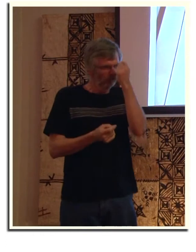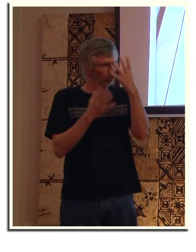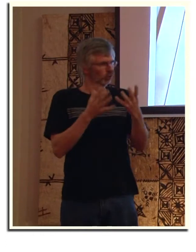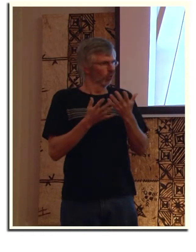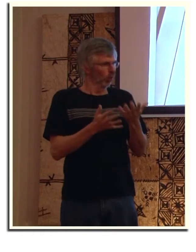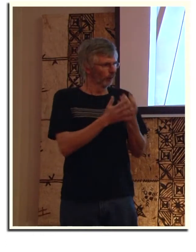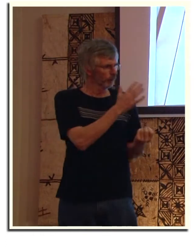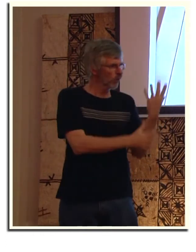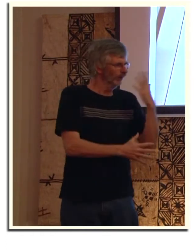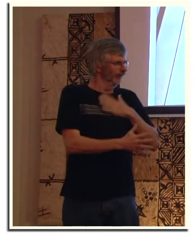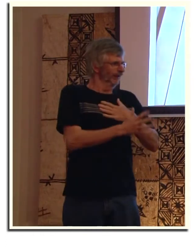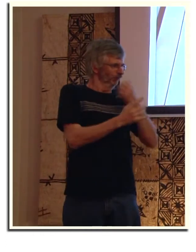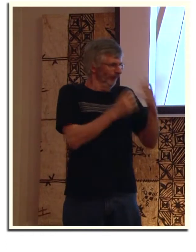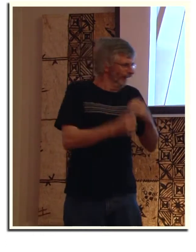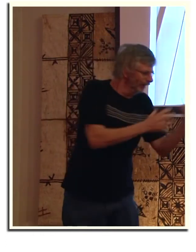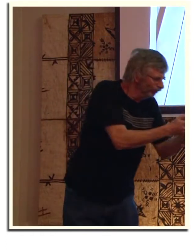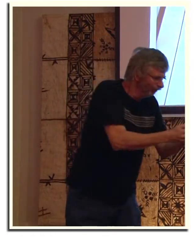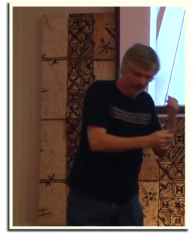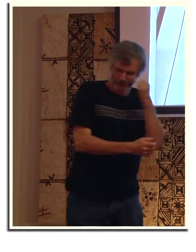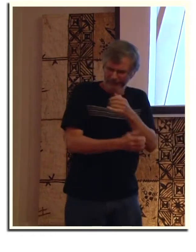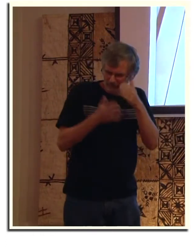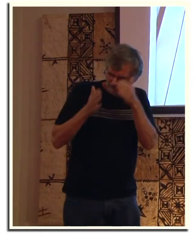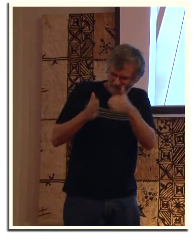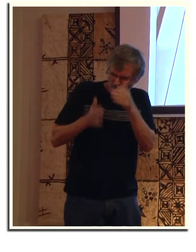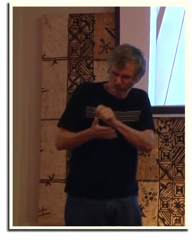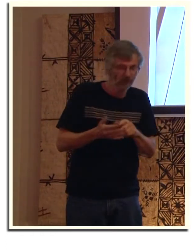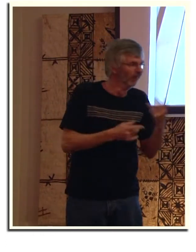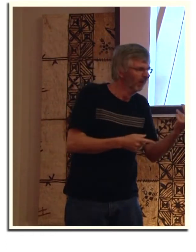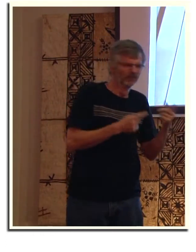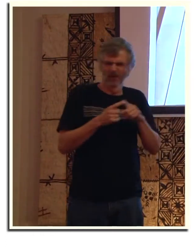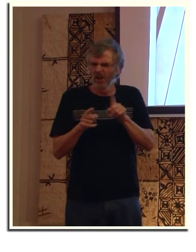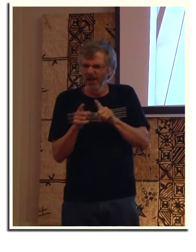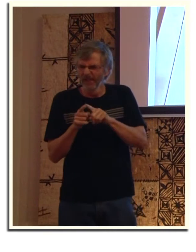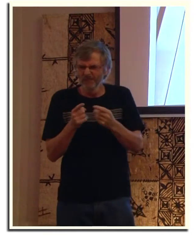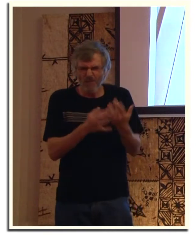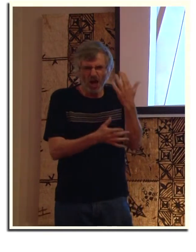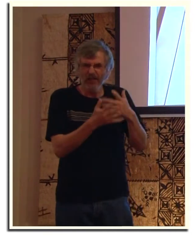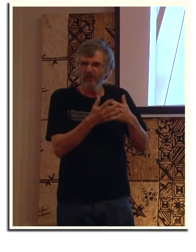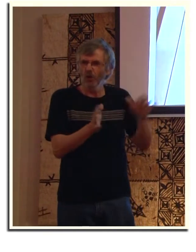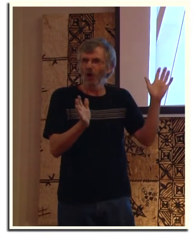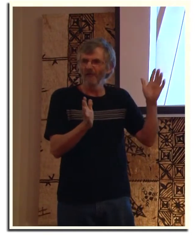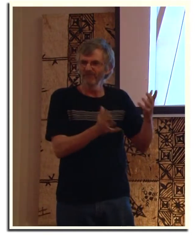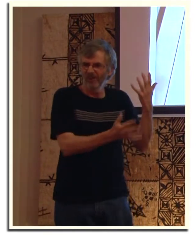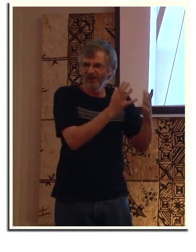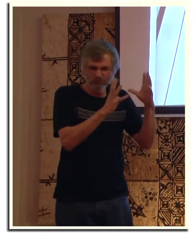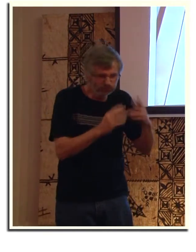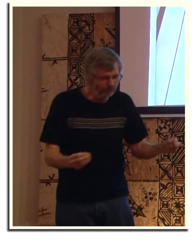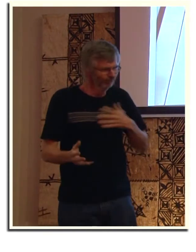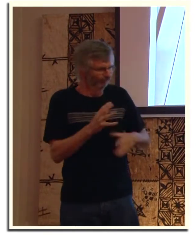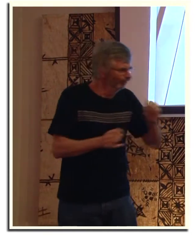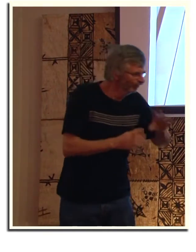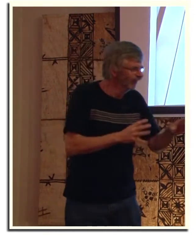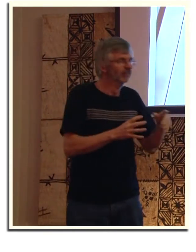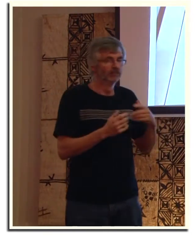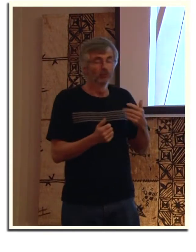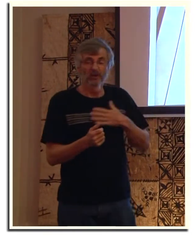I love doing it. I would spend ages just focusing, forgetting about the time, and I spent a lot of